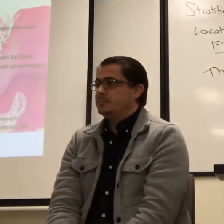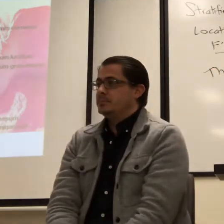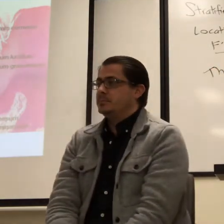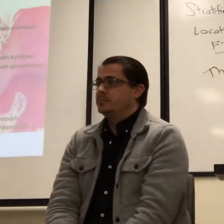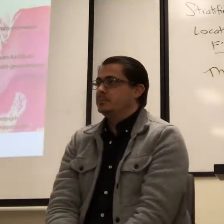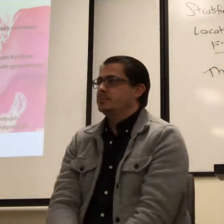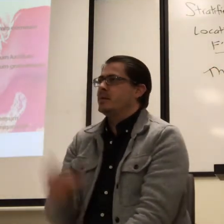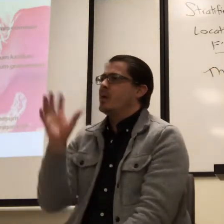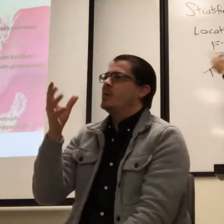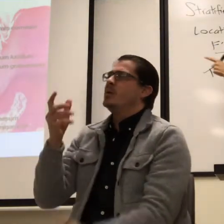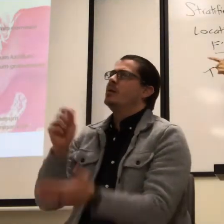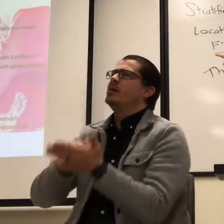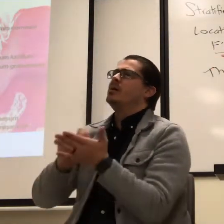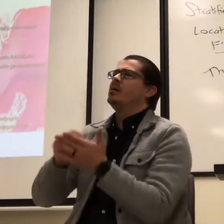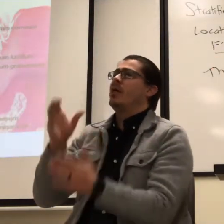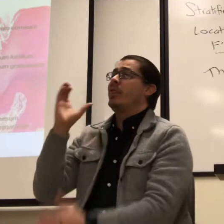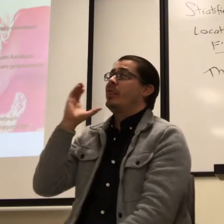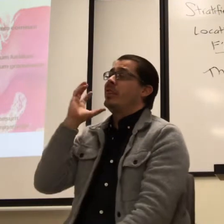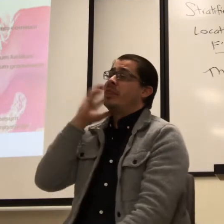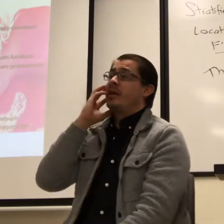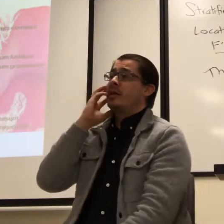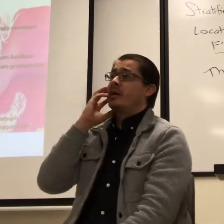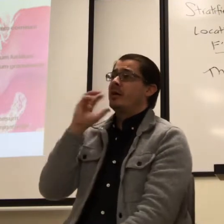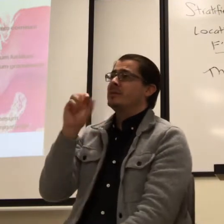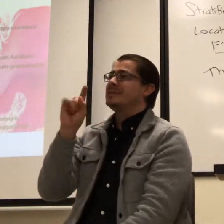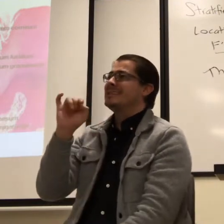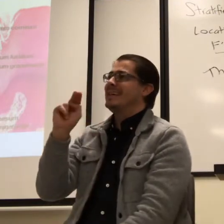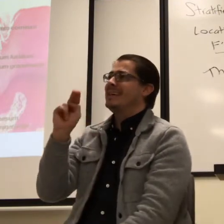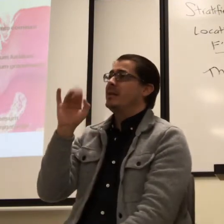So I'm going to write thick skin because that is considered thick.